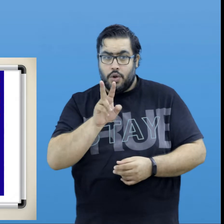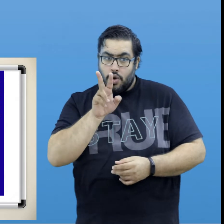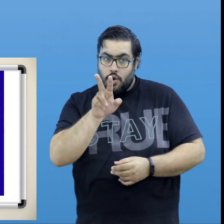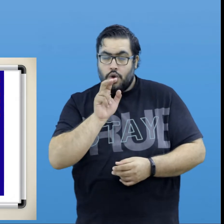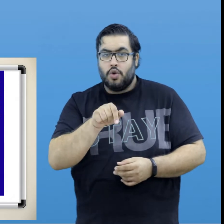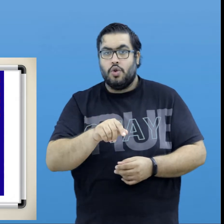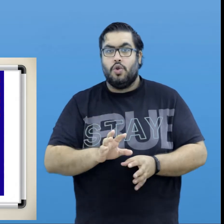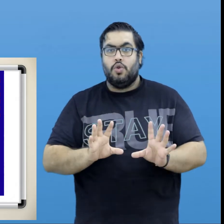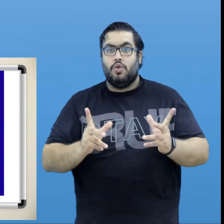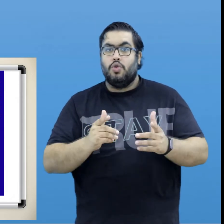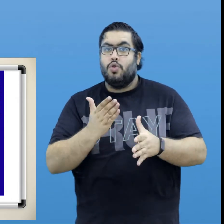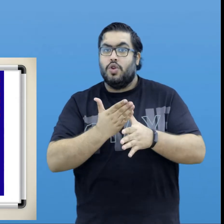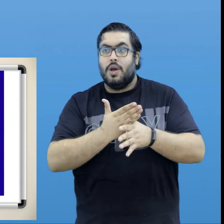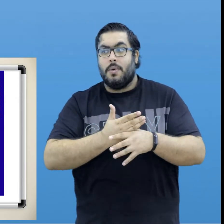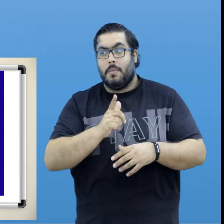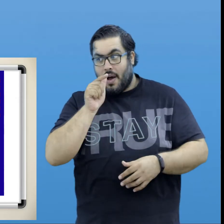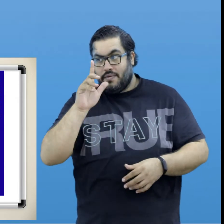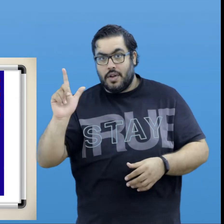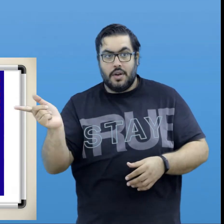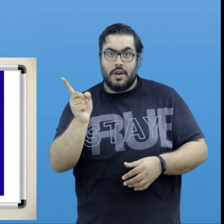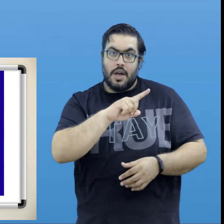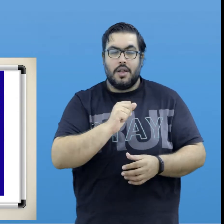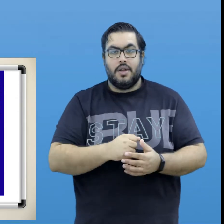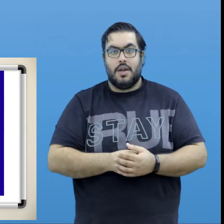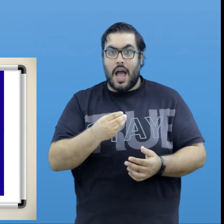some answers together.